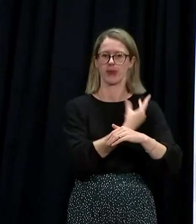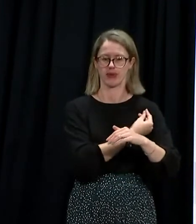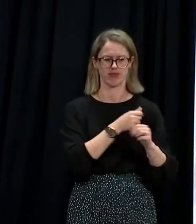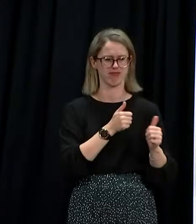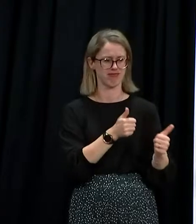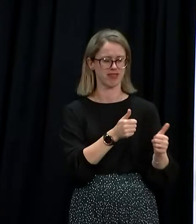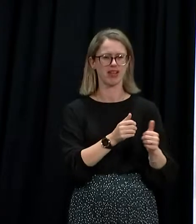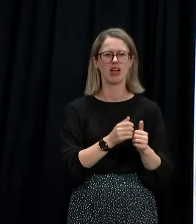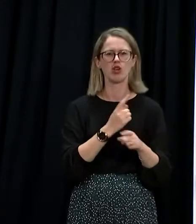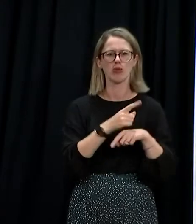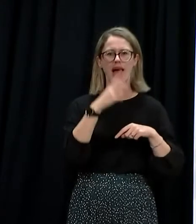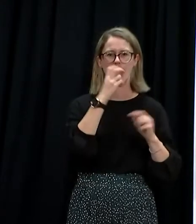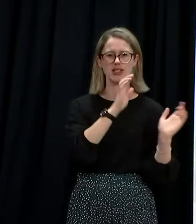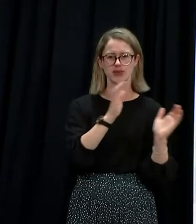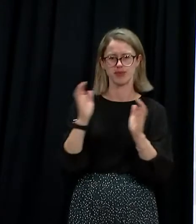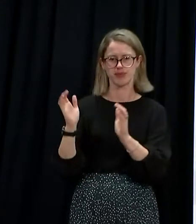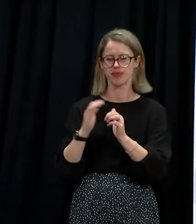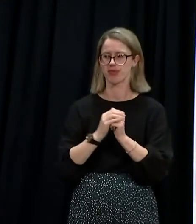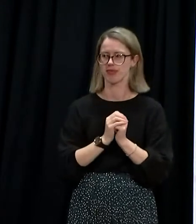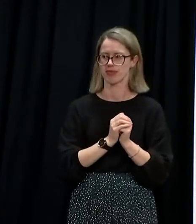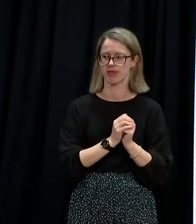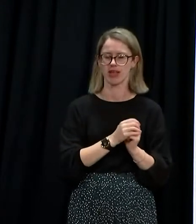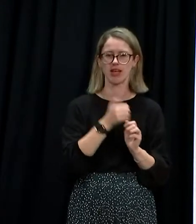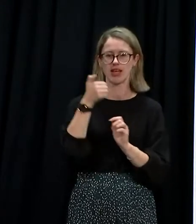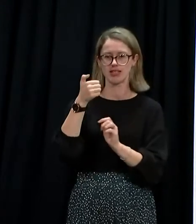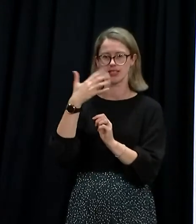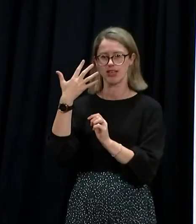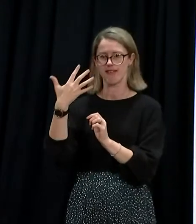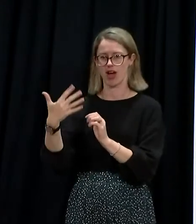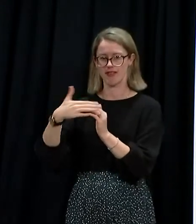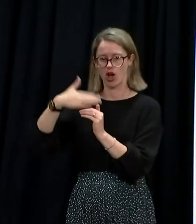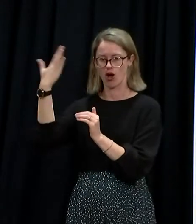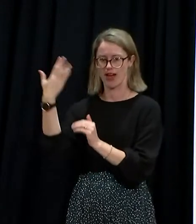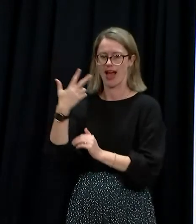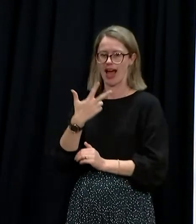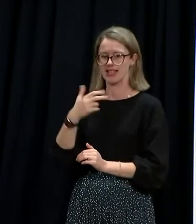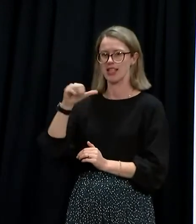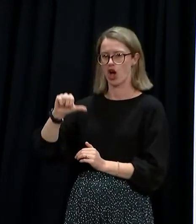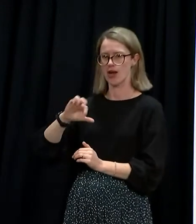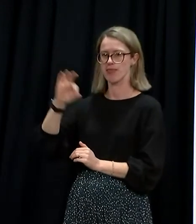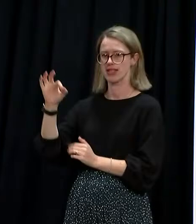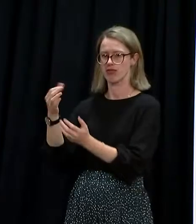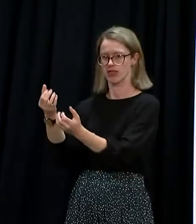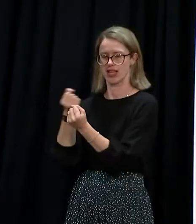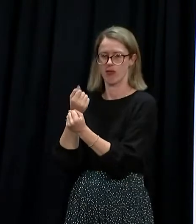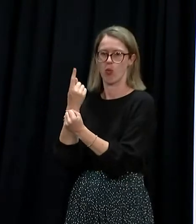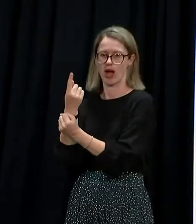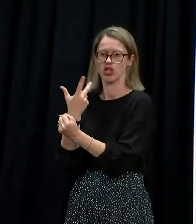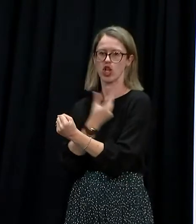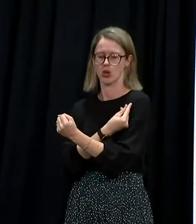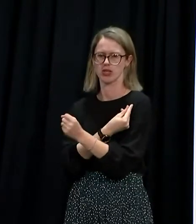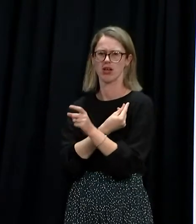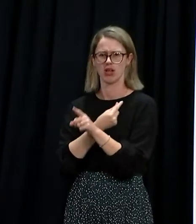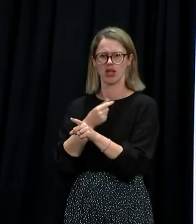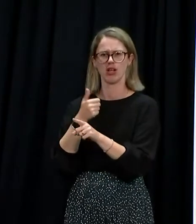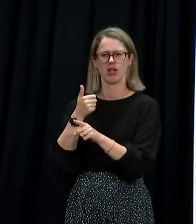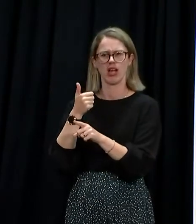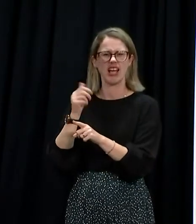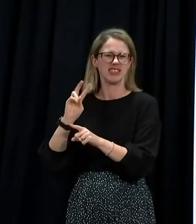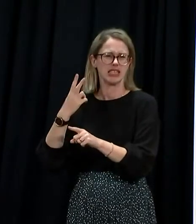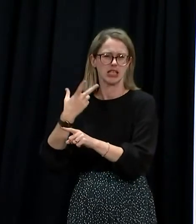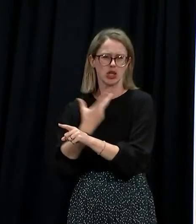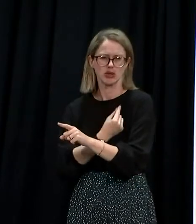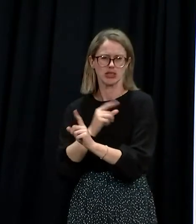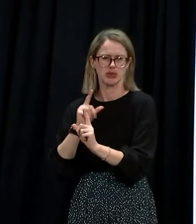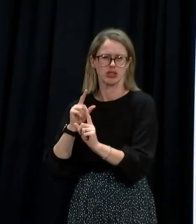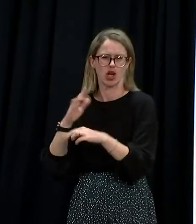tracking with some of the age brackets, 89% of people aged 65 plus have been vaccinated with one dose. And we've seen very good follow-up on second